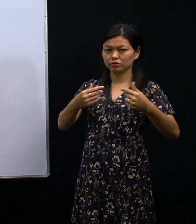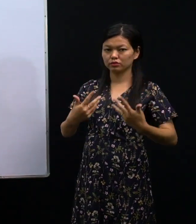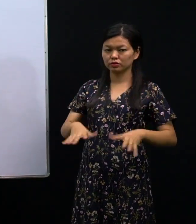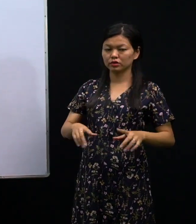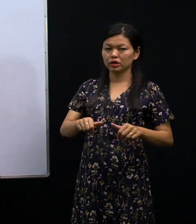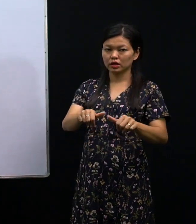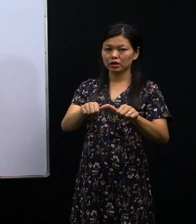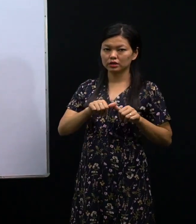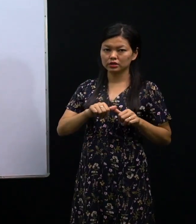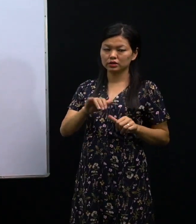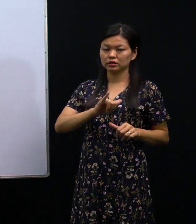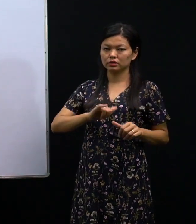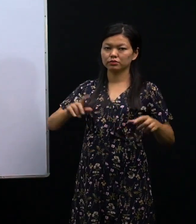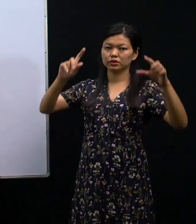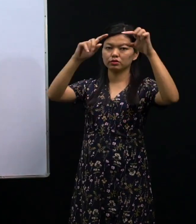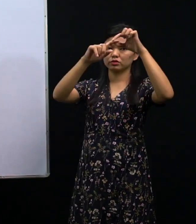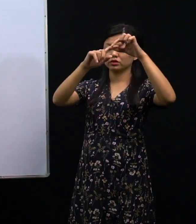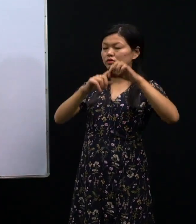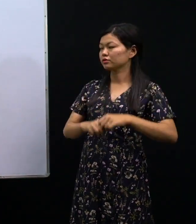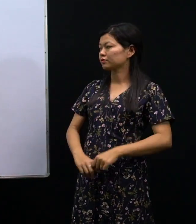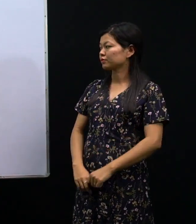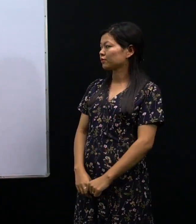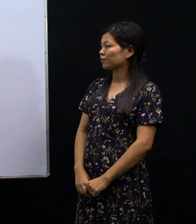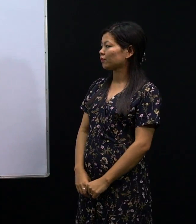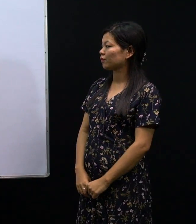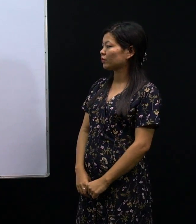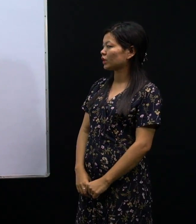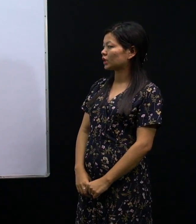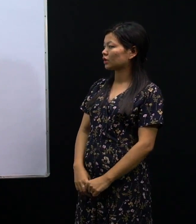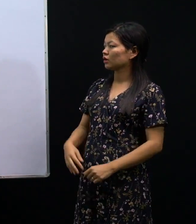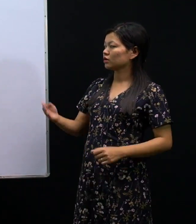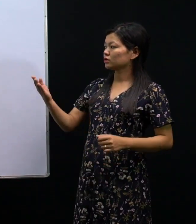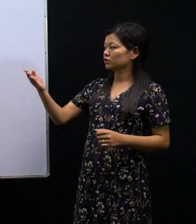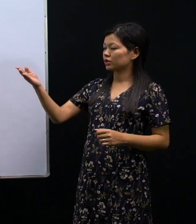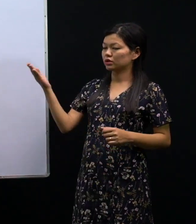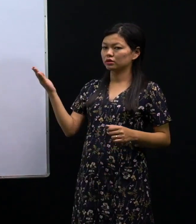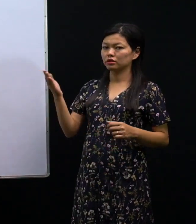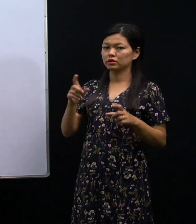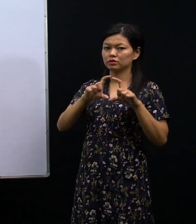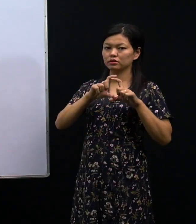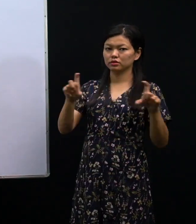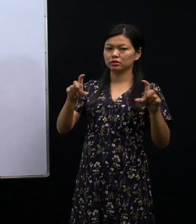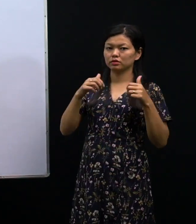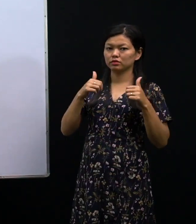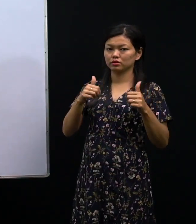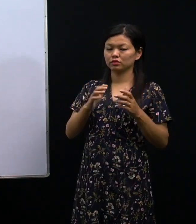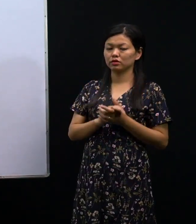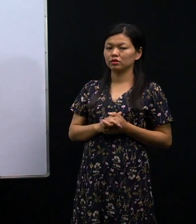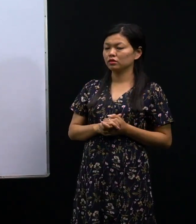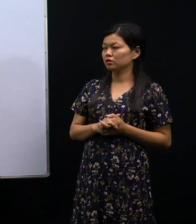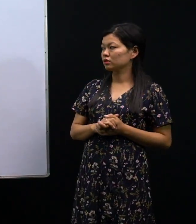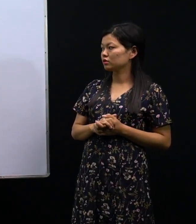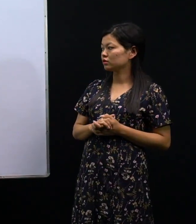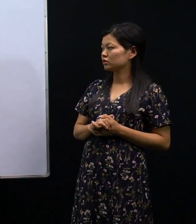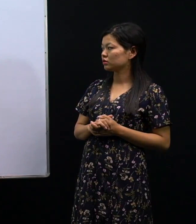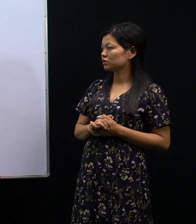answer. Someone can write this is minus, this 2 plus also. Okay, but it looks very handsome, no? Instead of minus in the back side, is or not? So